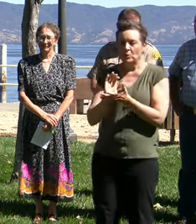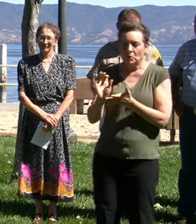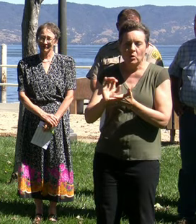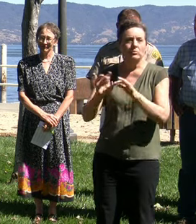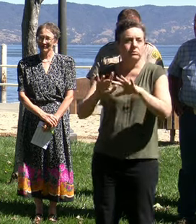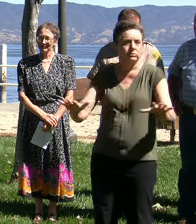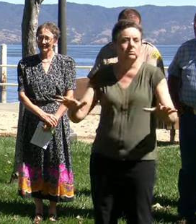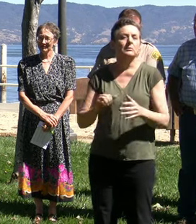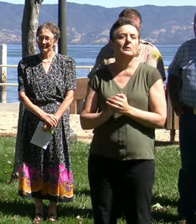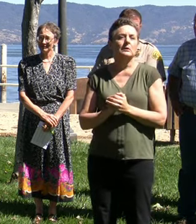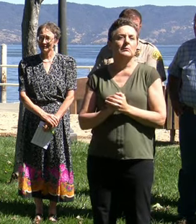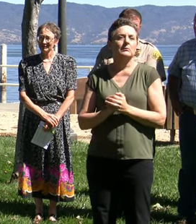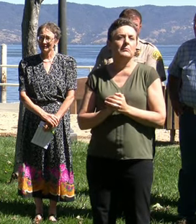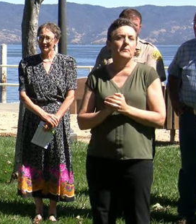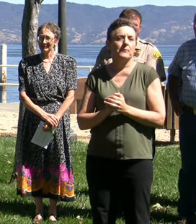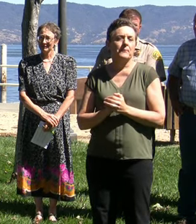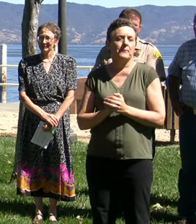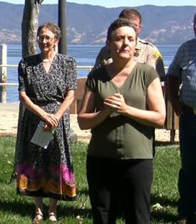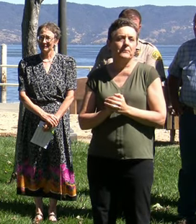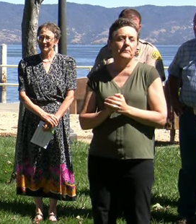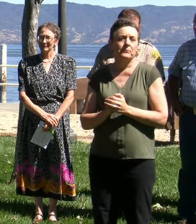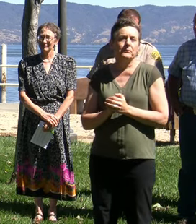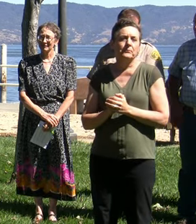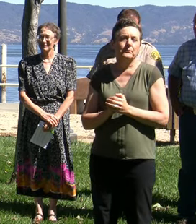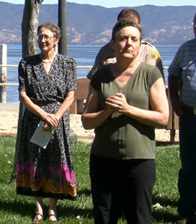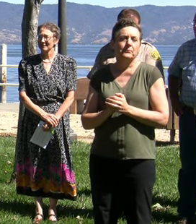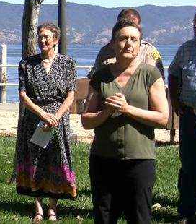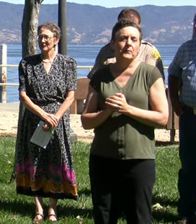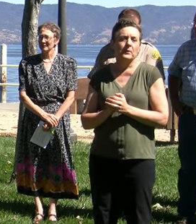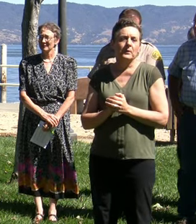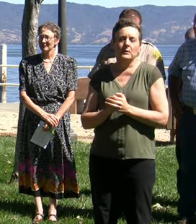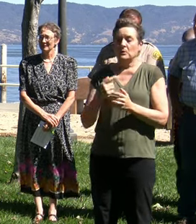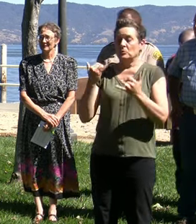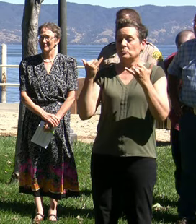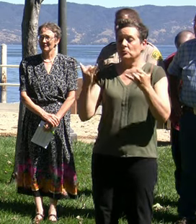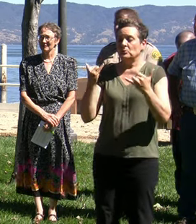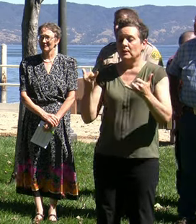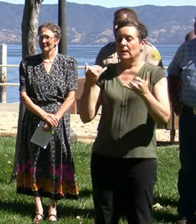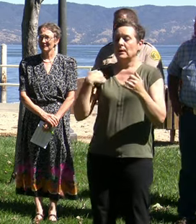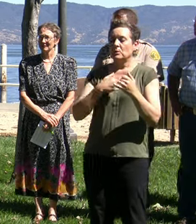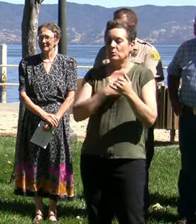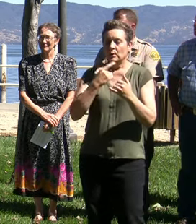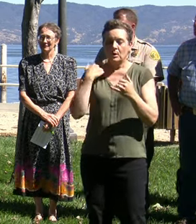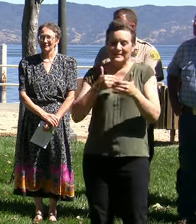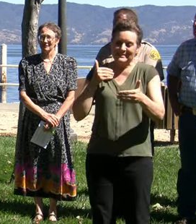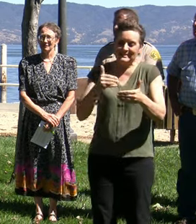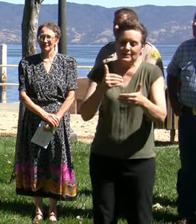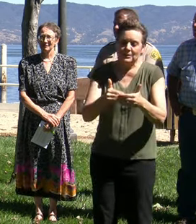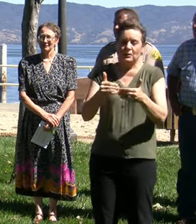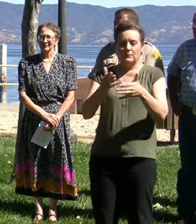Of particular interest today is the completion or near completion of the work by damage inspection teams across the fire